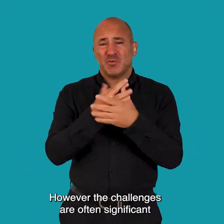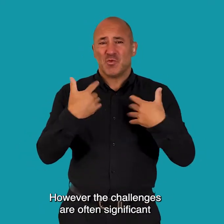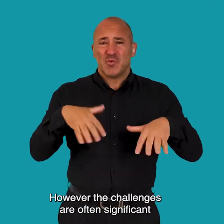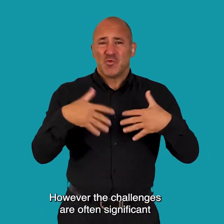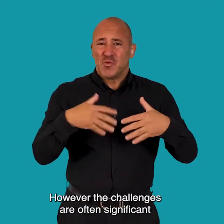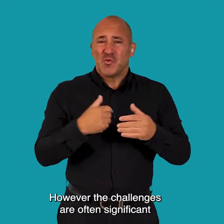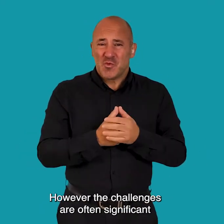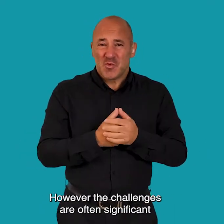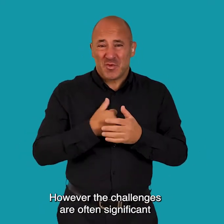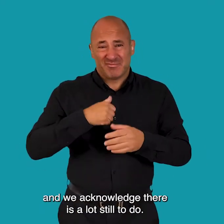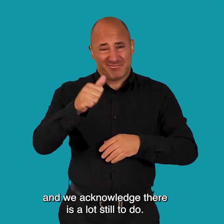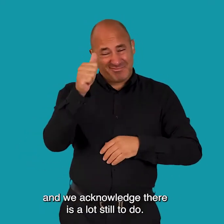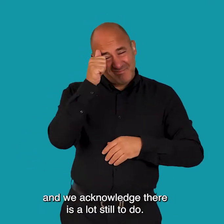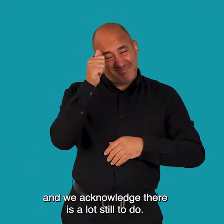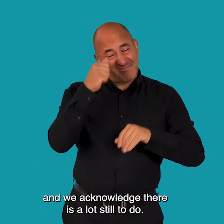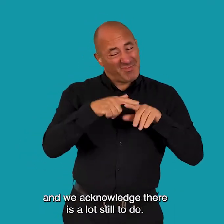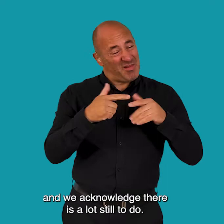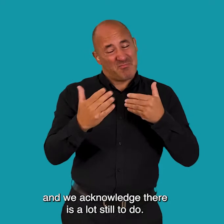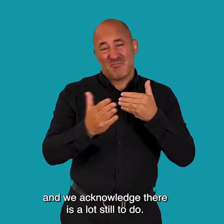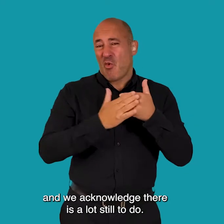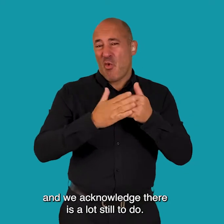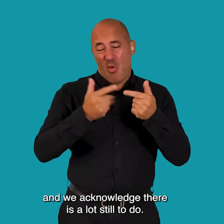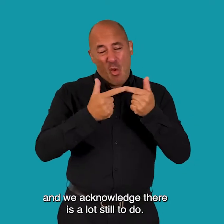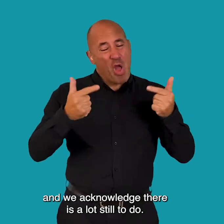often significant, and we acknowledge there is a lot still to do.